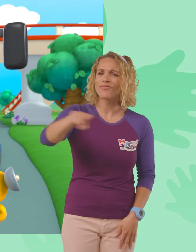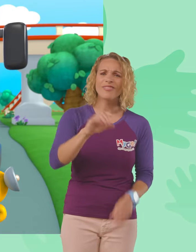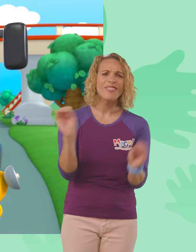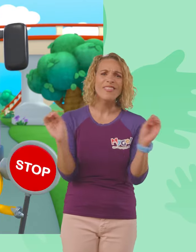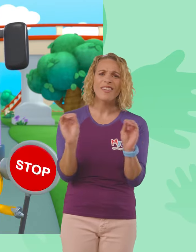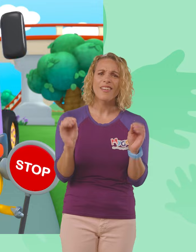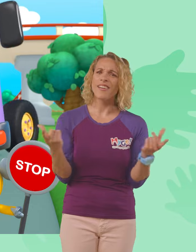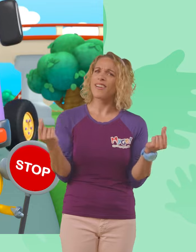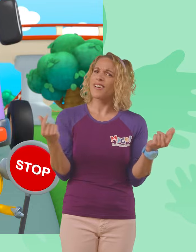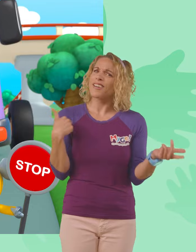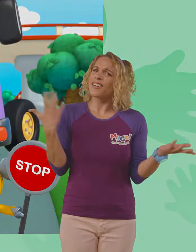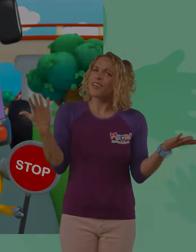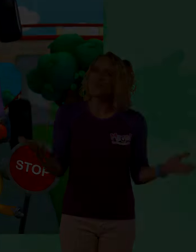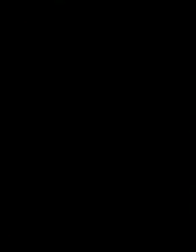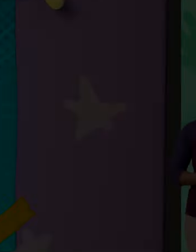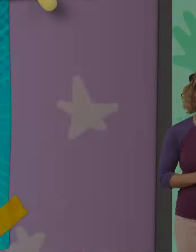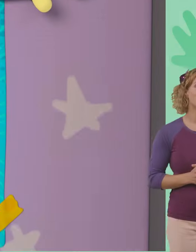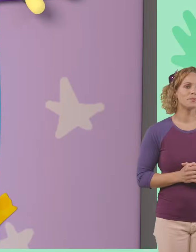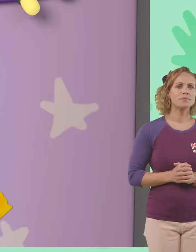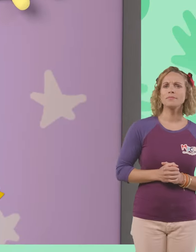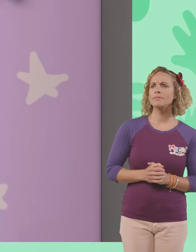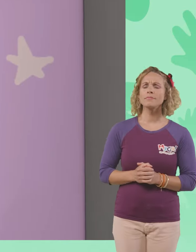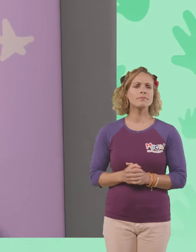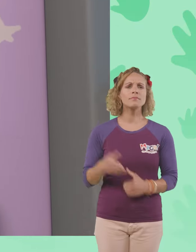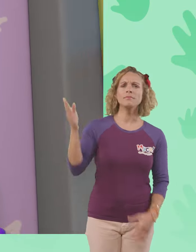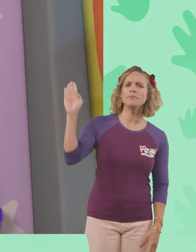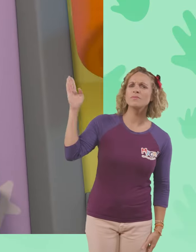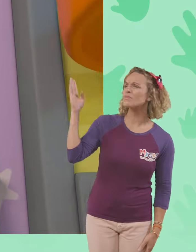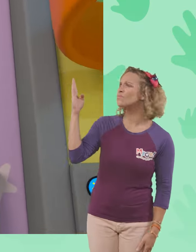you? Bye!